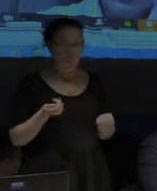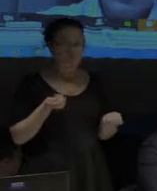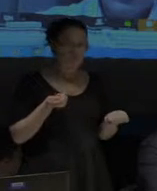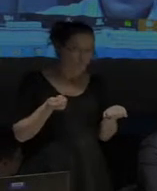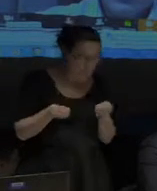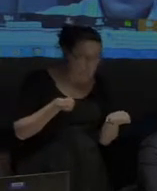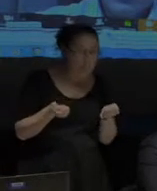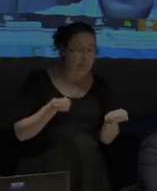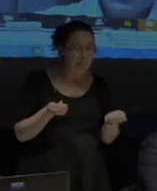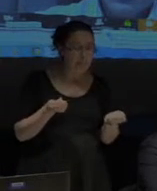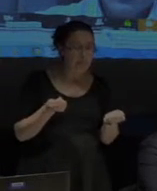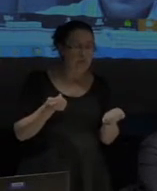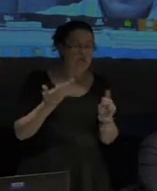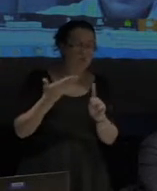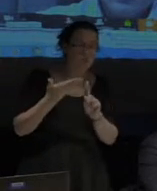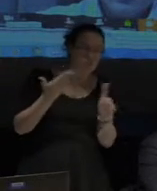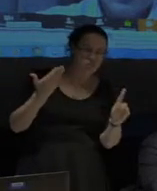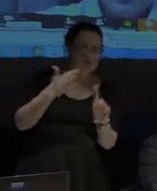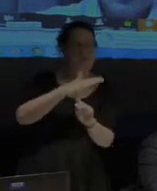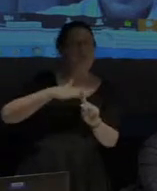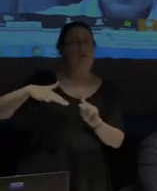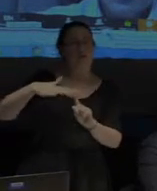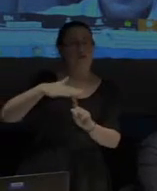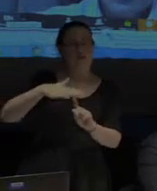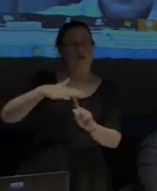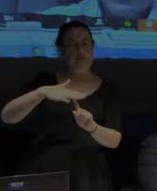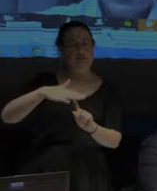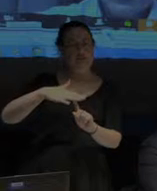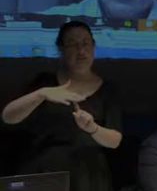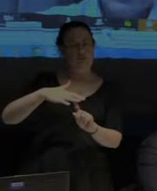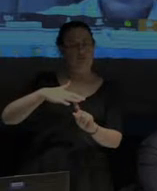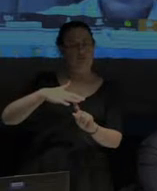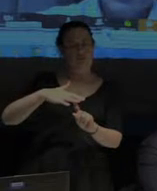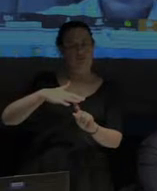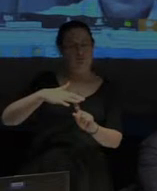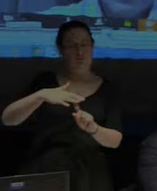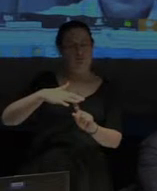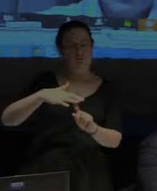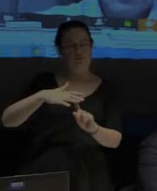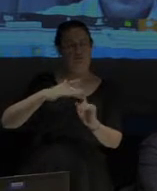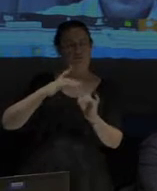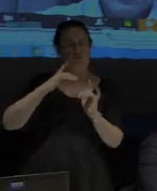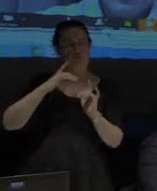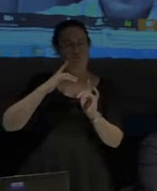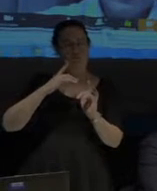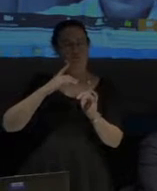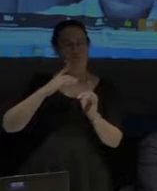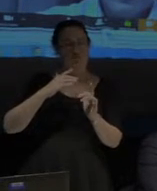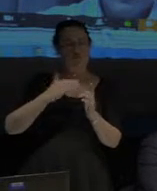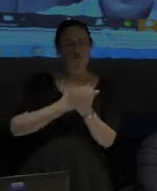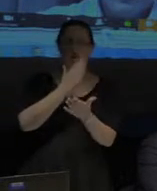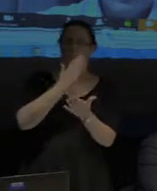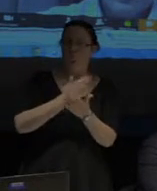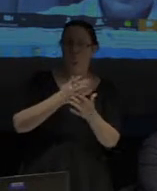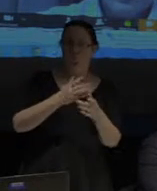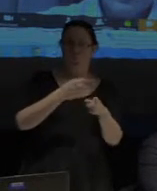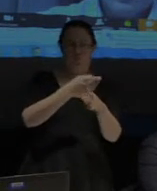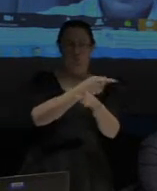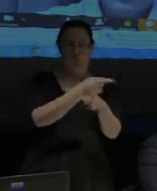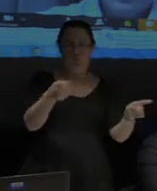acknowledge the type of society that we live in, to ensure that the stresses and strains that come from people who feel excluded